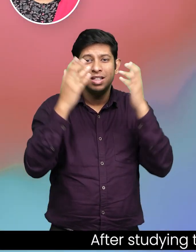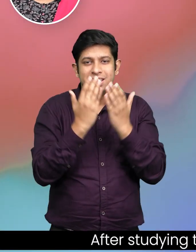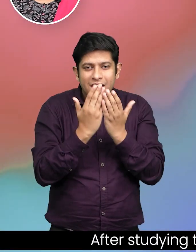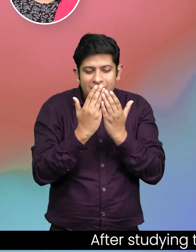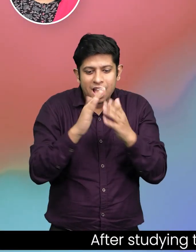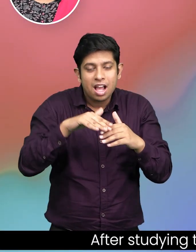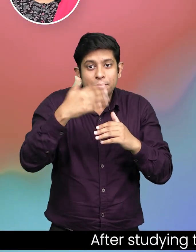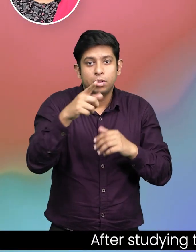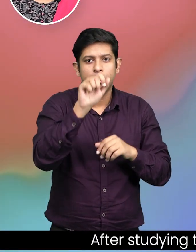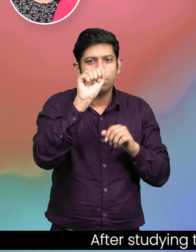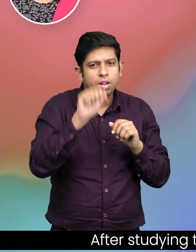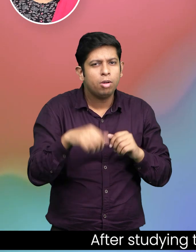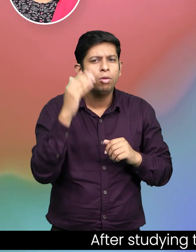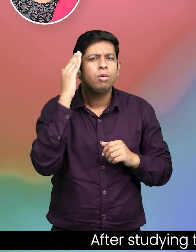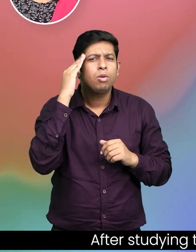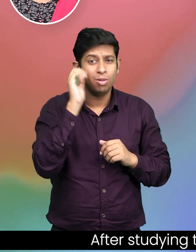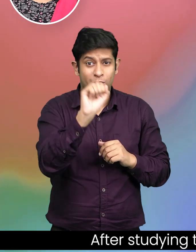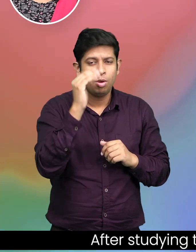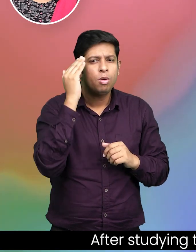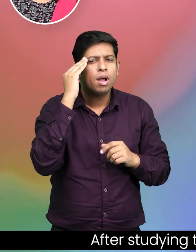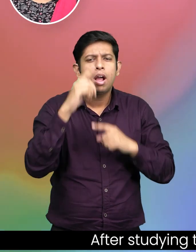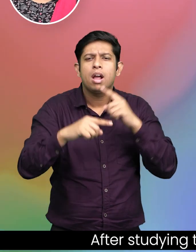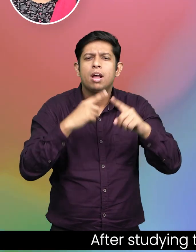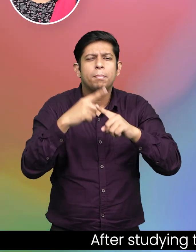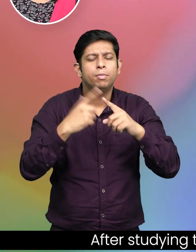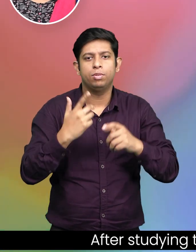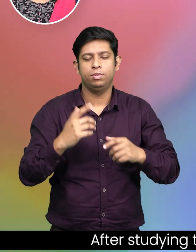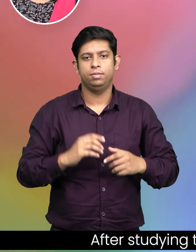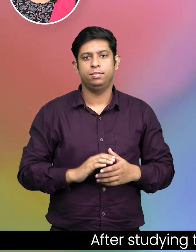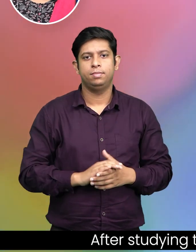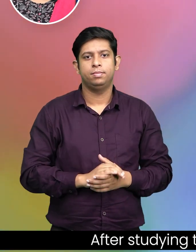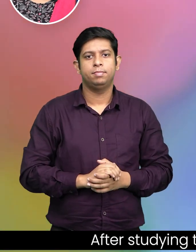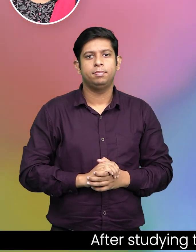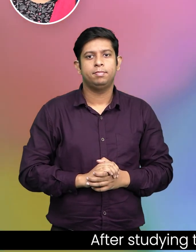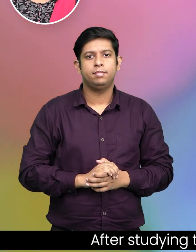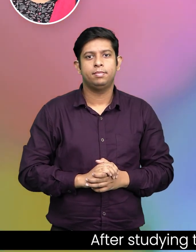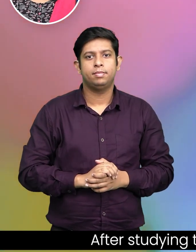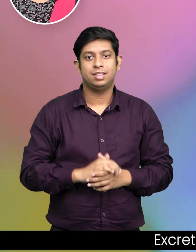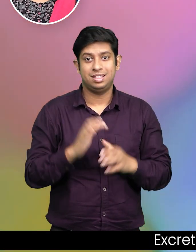After studying this topic, you will be knowing about